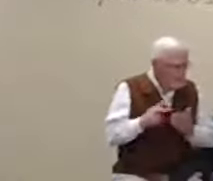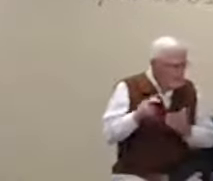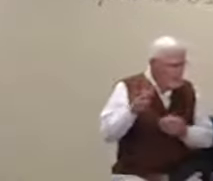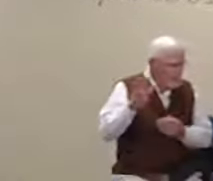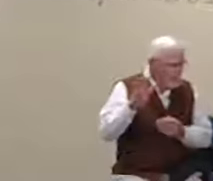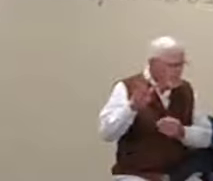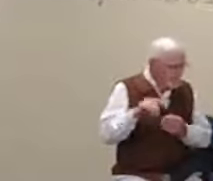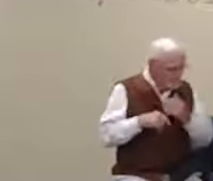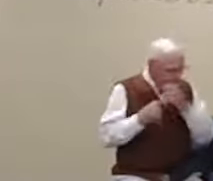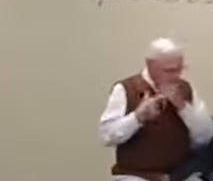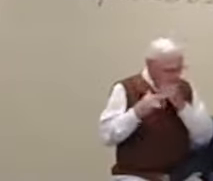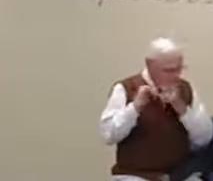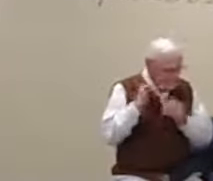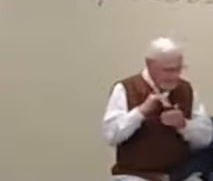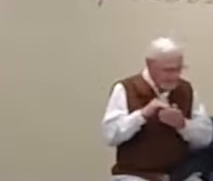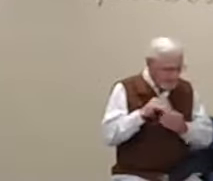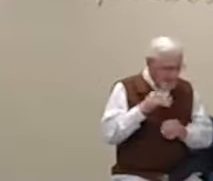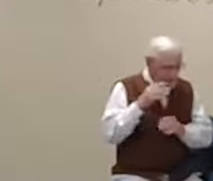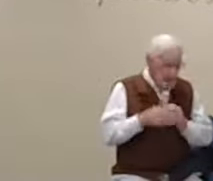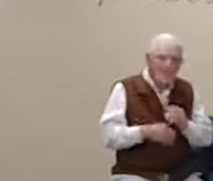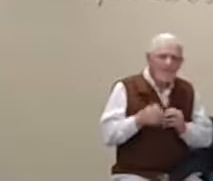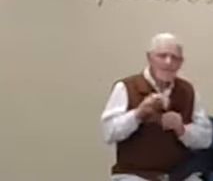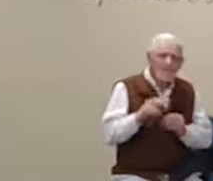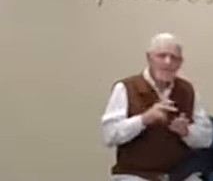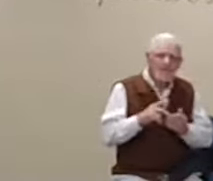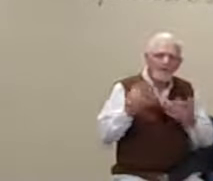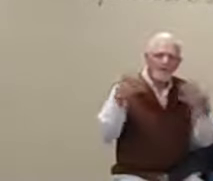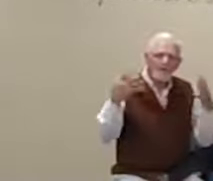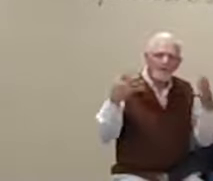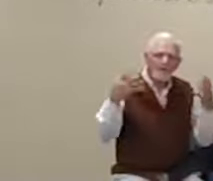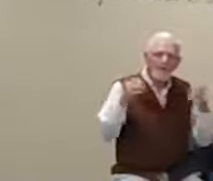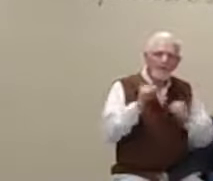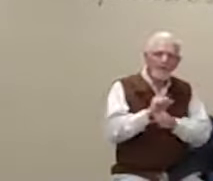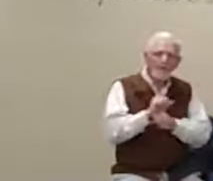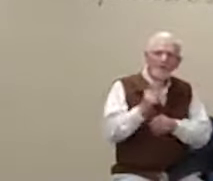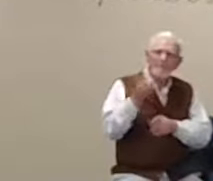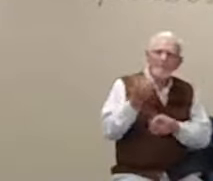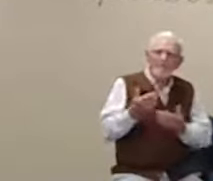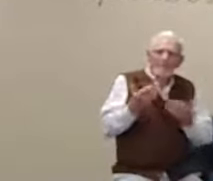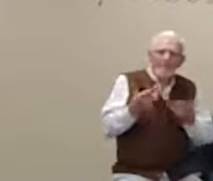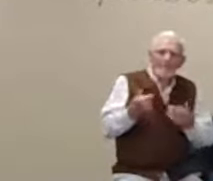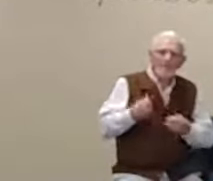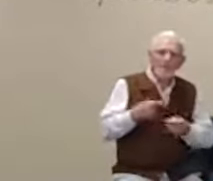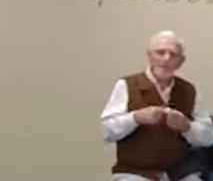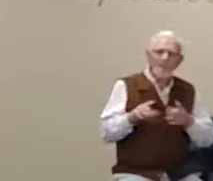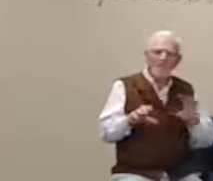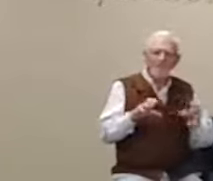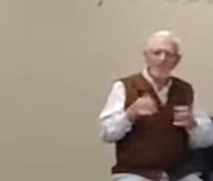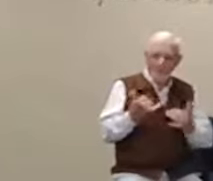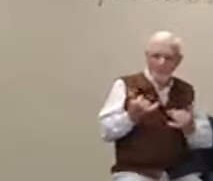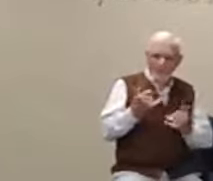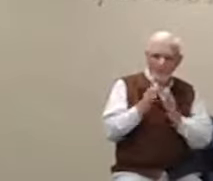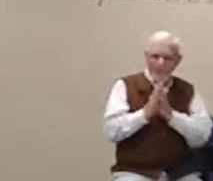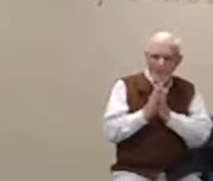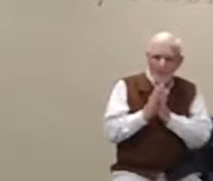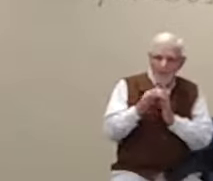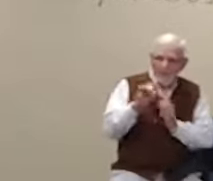says, at the end of the verse, "I have finished the work which thou gavest me to do." Now, this prayer is